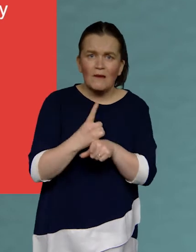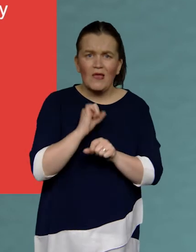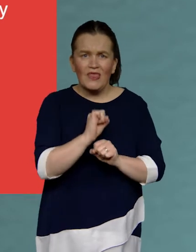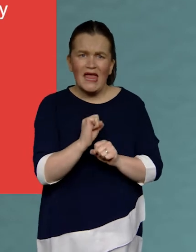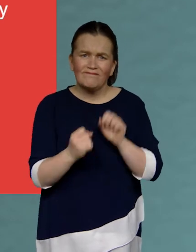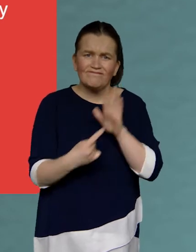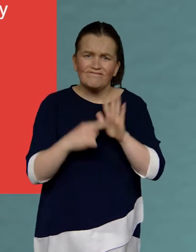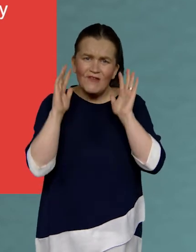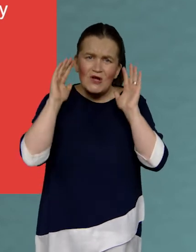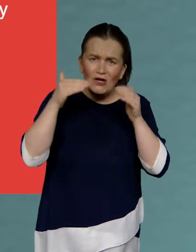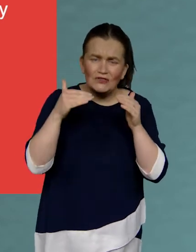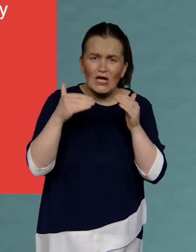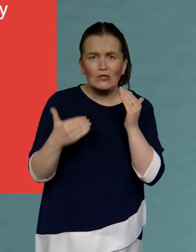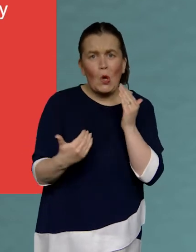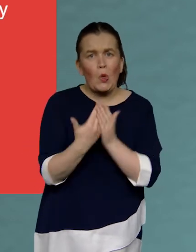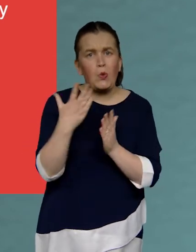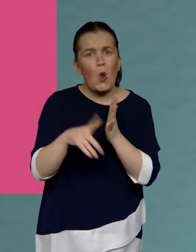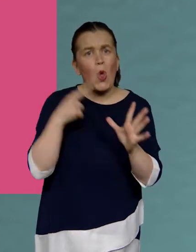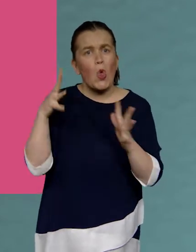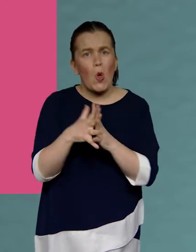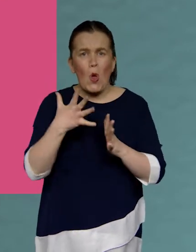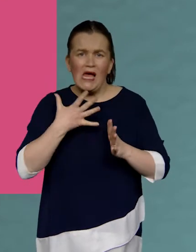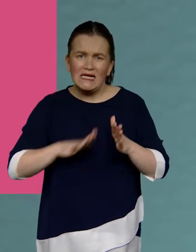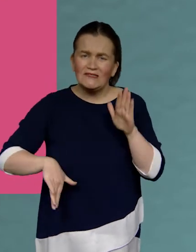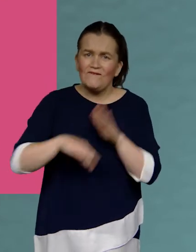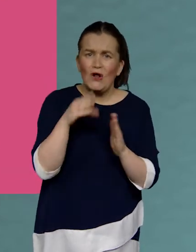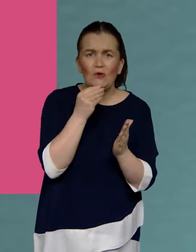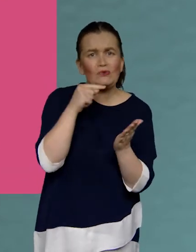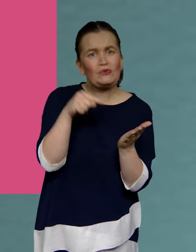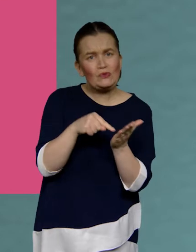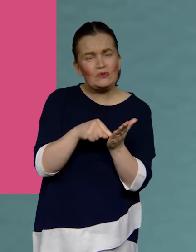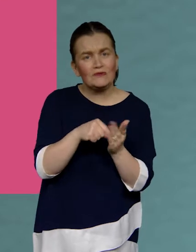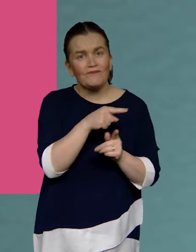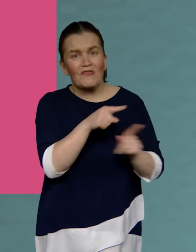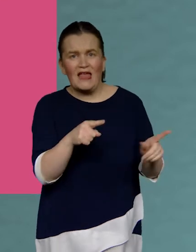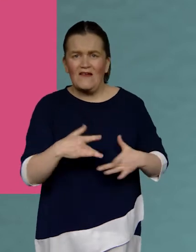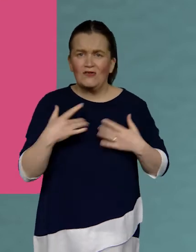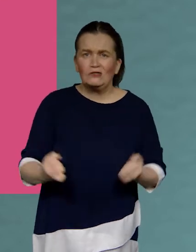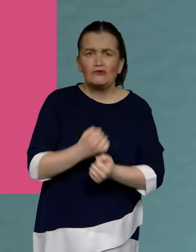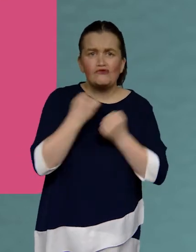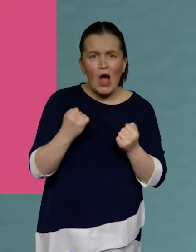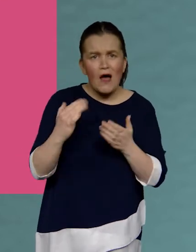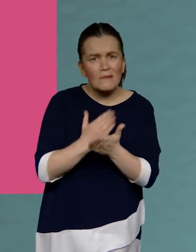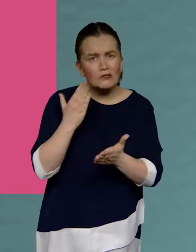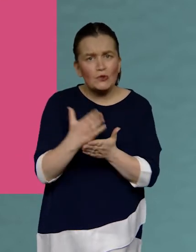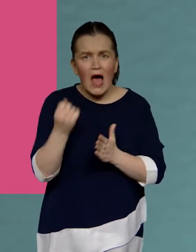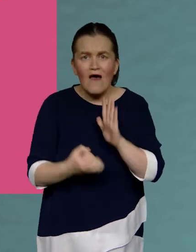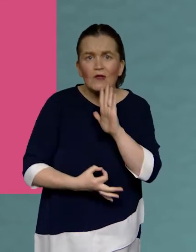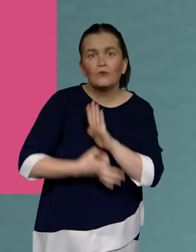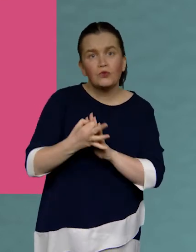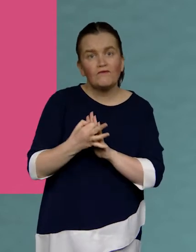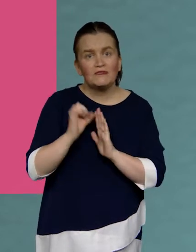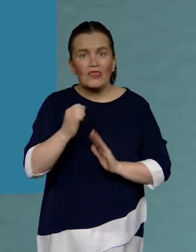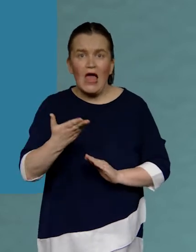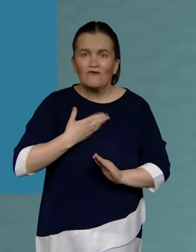this new law needs to be fully put into practice. People felt strongly that ensuring real improvements to their rights requires more than simply passing a